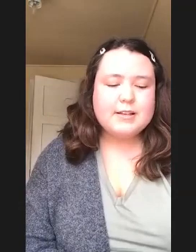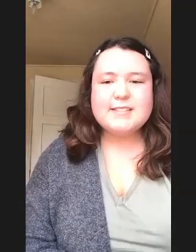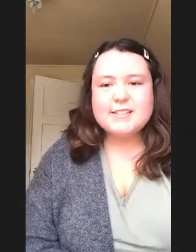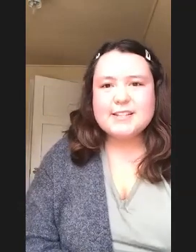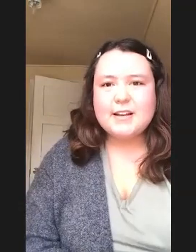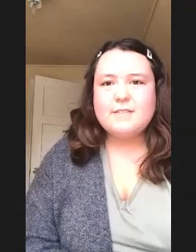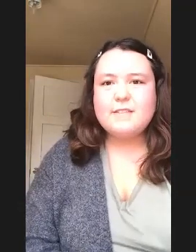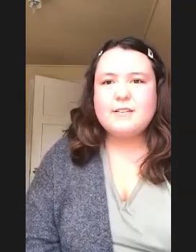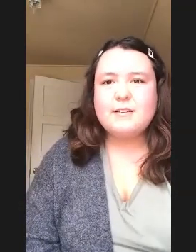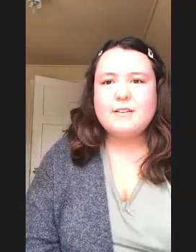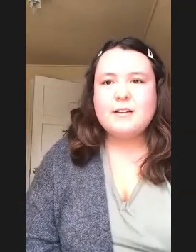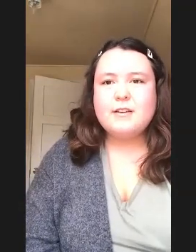It's just kind of